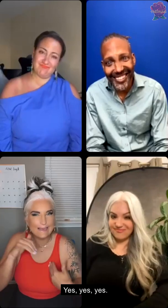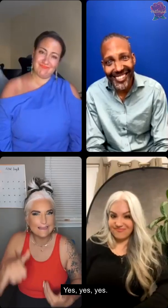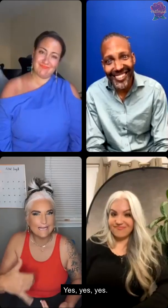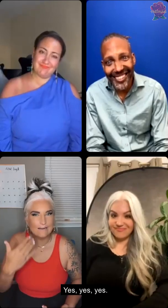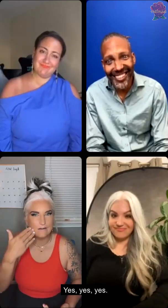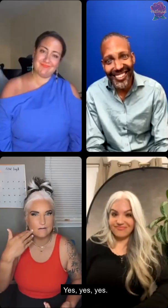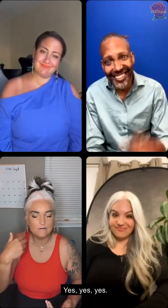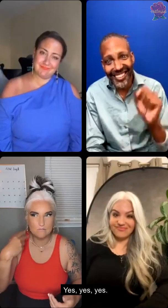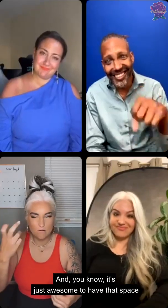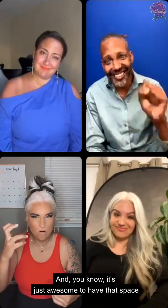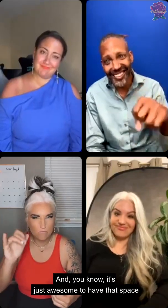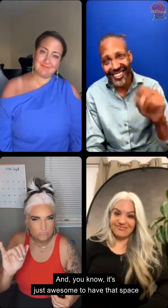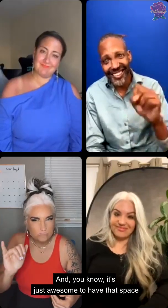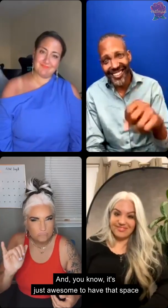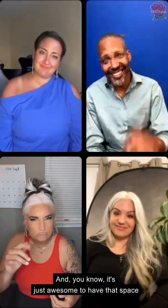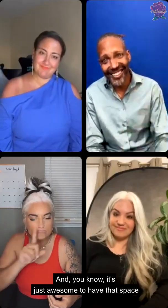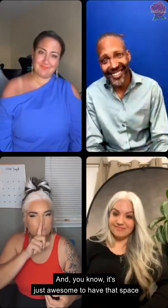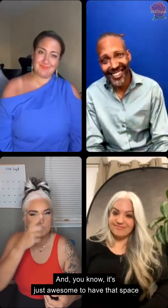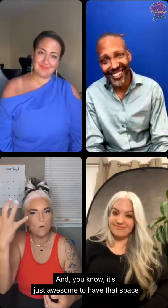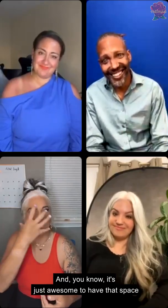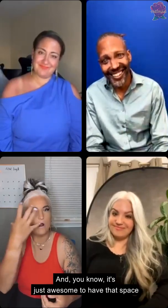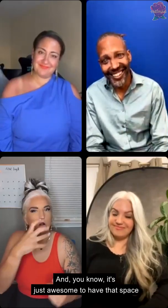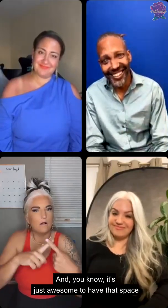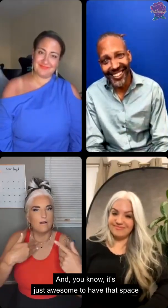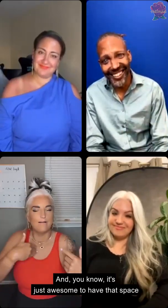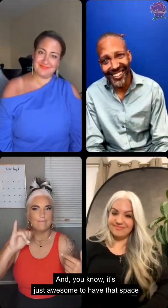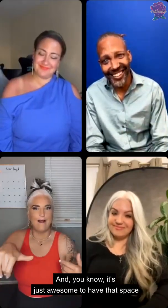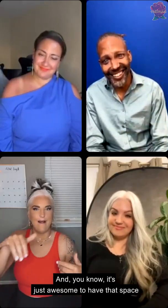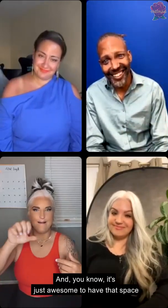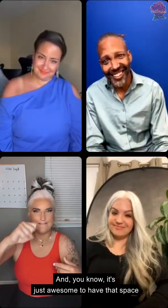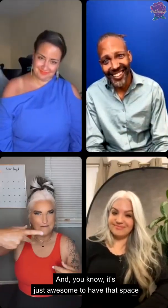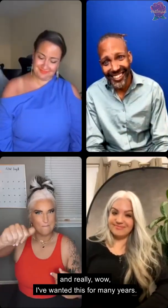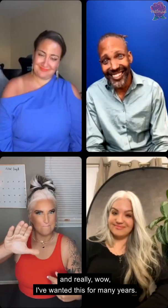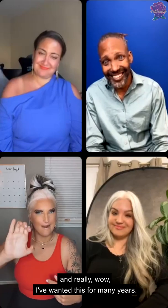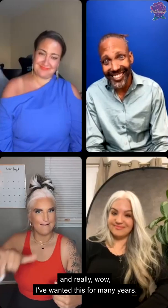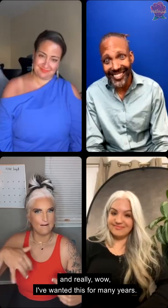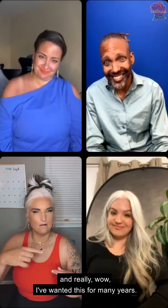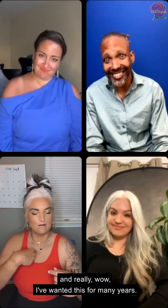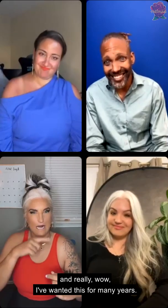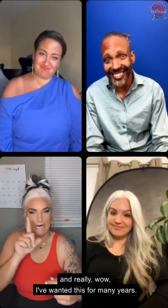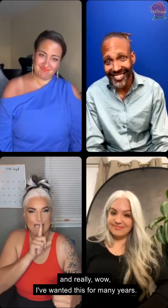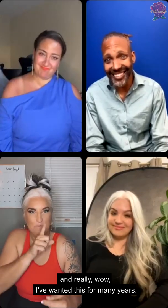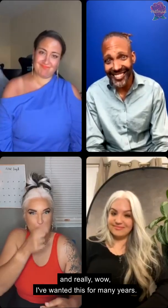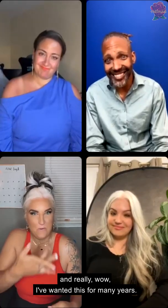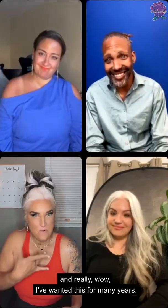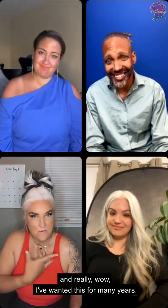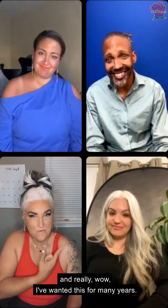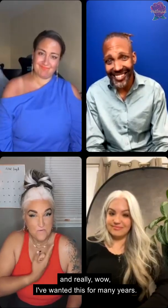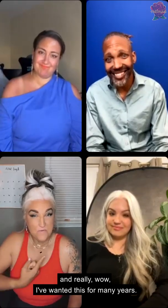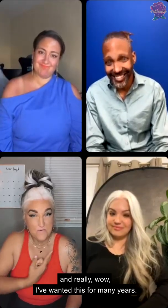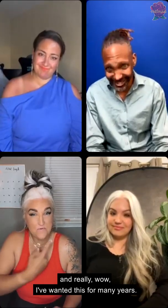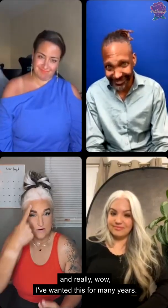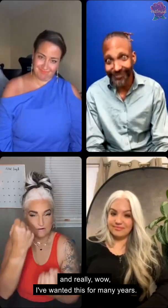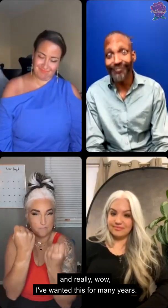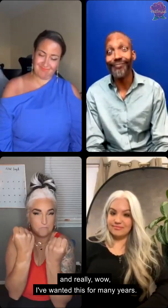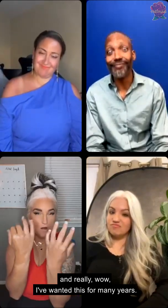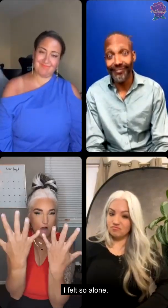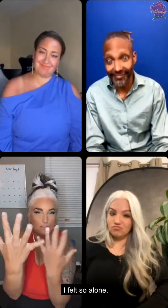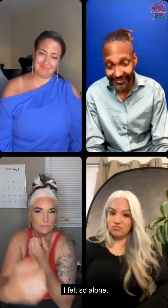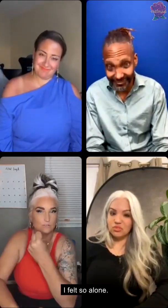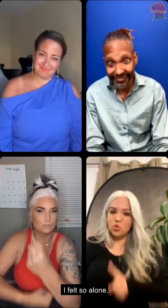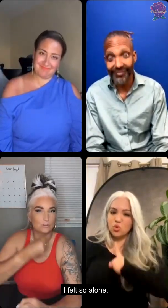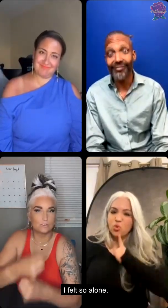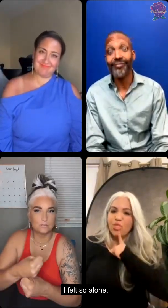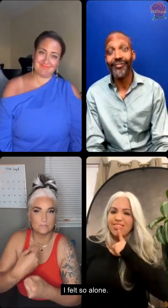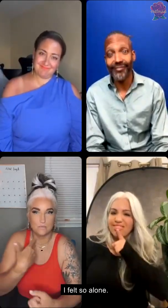had this. Yes, yes, yes. And, it's just awesome to have that space and really, wow, I wanted